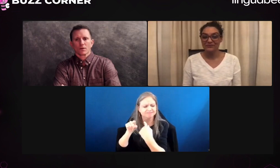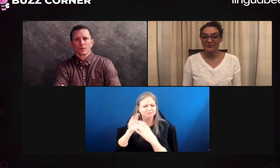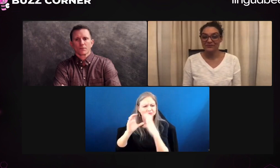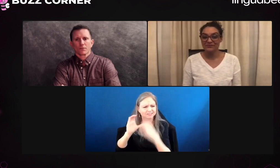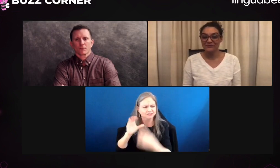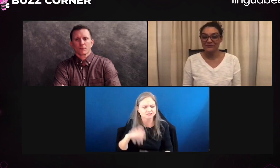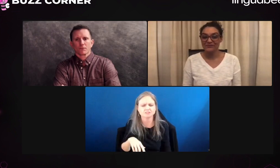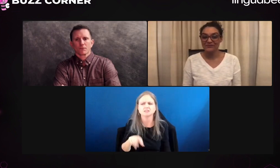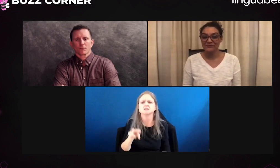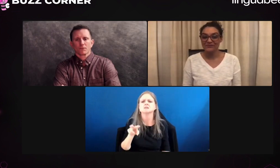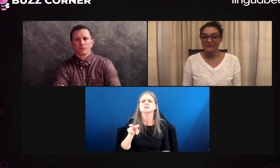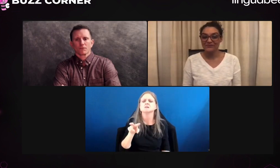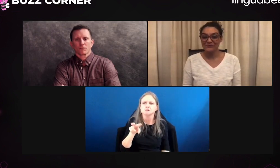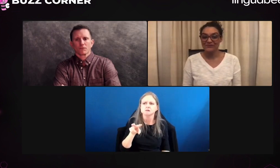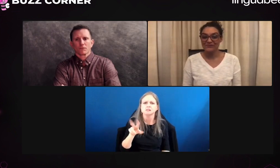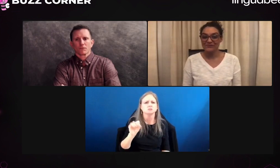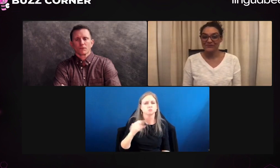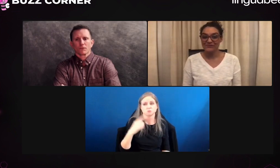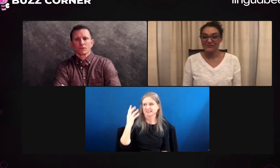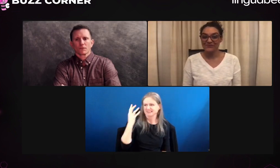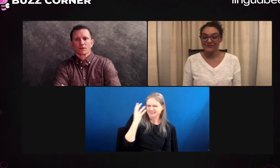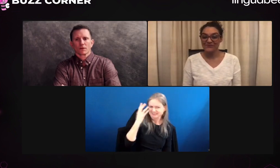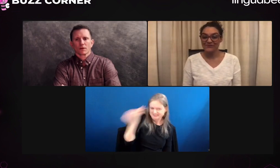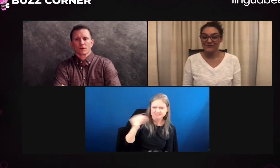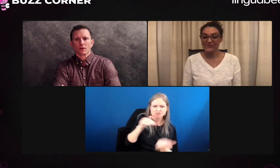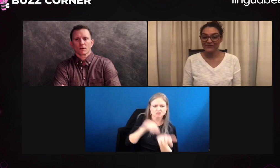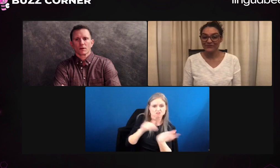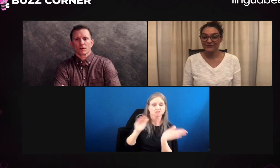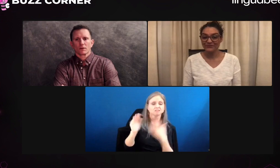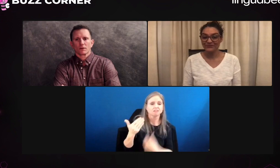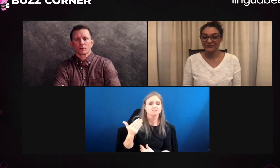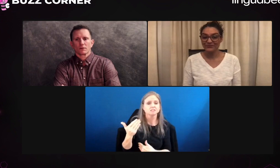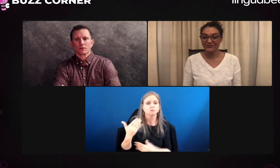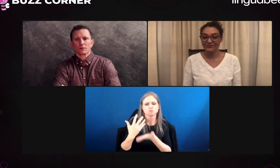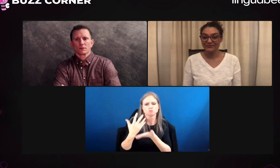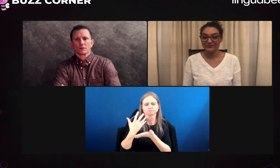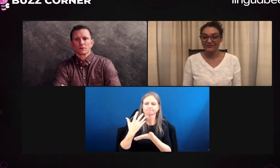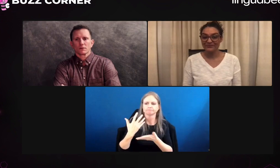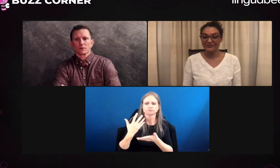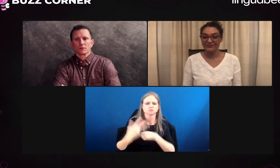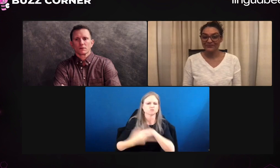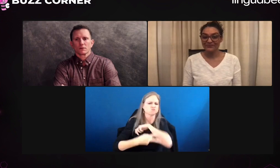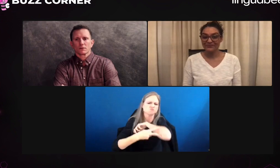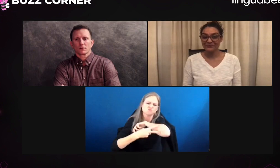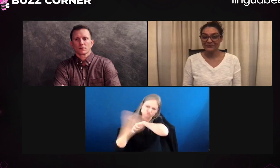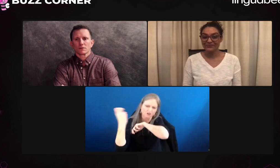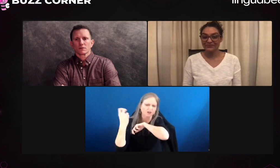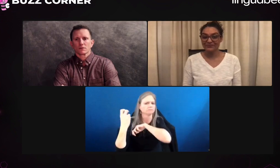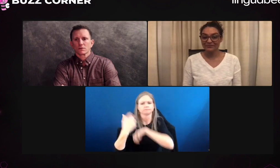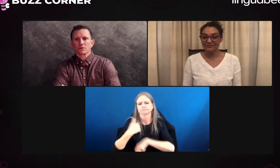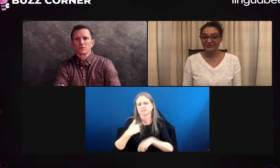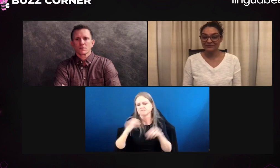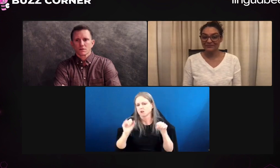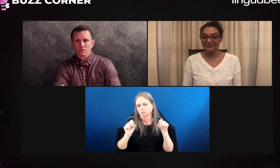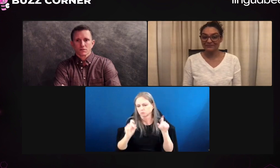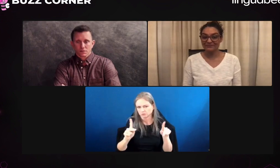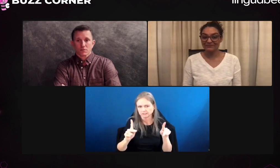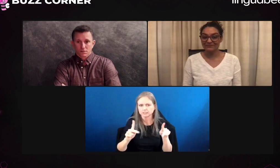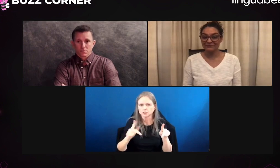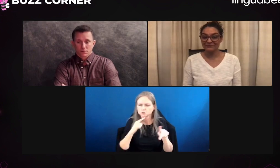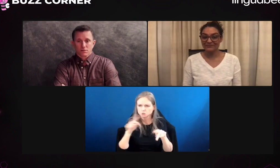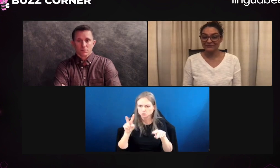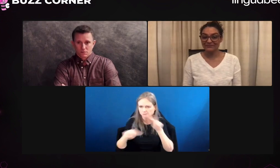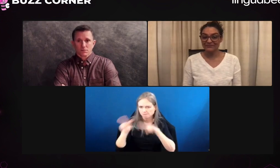me perceive their signing style. This is a two-way street, right? And so the doctor leaves the office, and